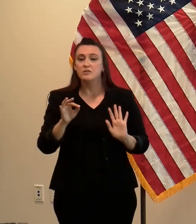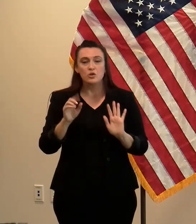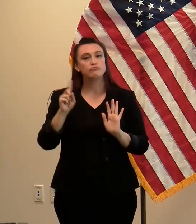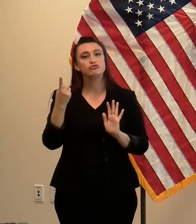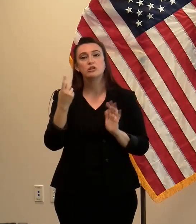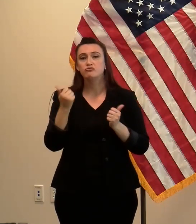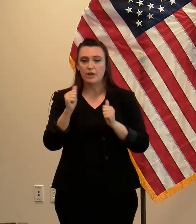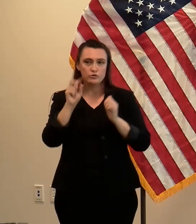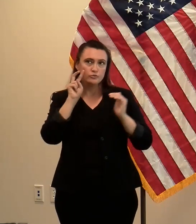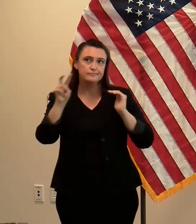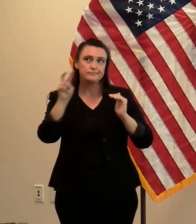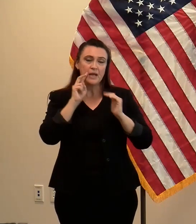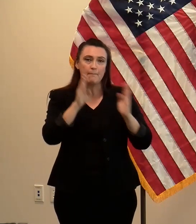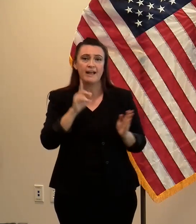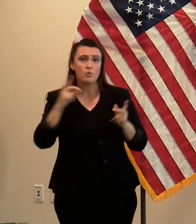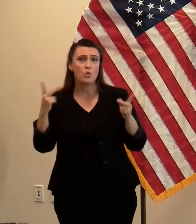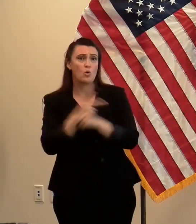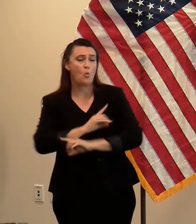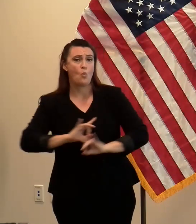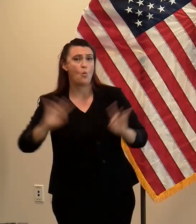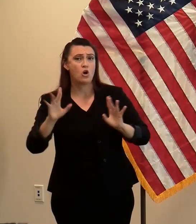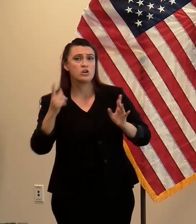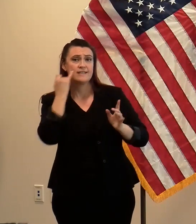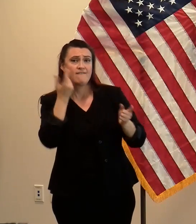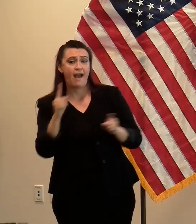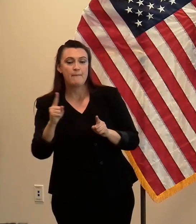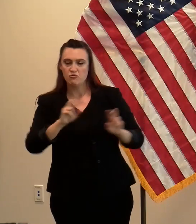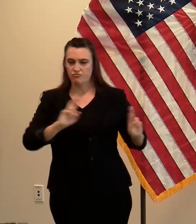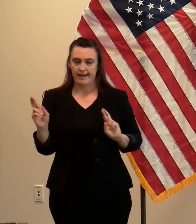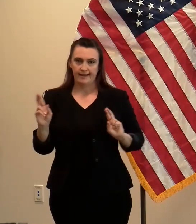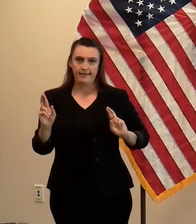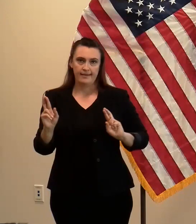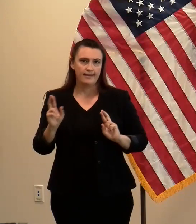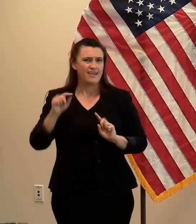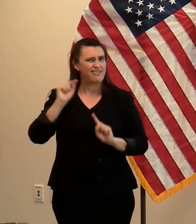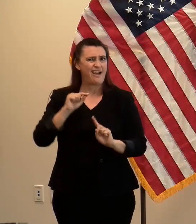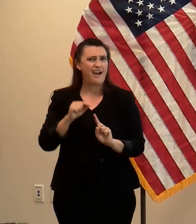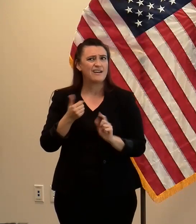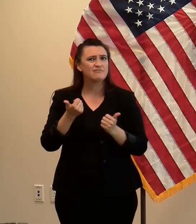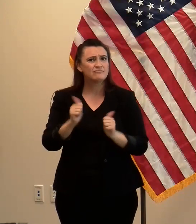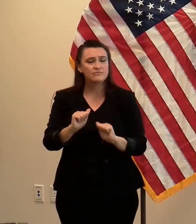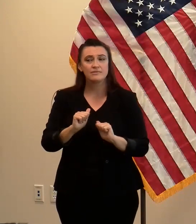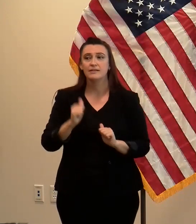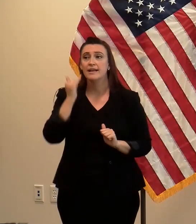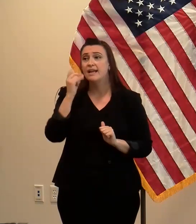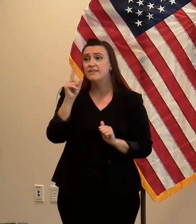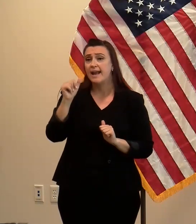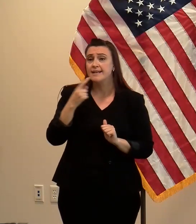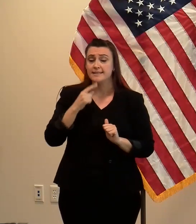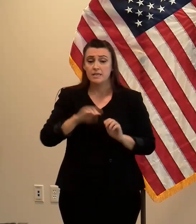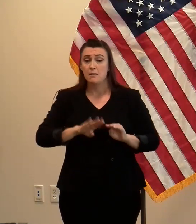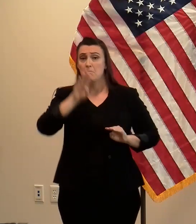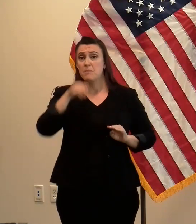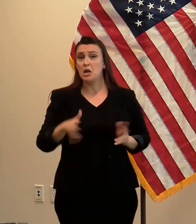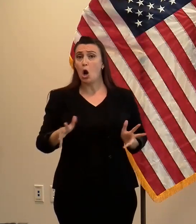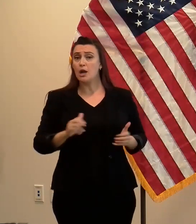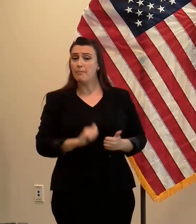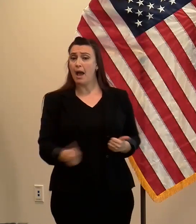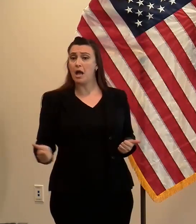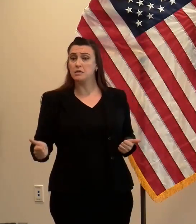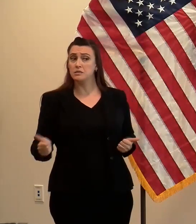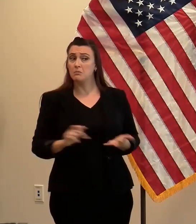a pandemic to plan for a worst case scenario. If we have the data that says we're past that, we'll be in a